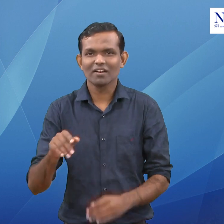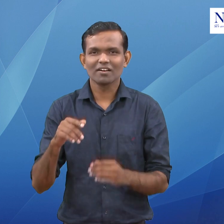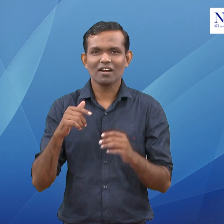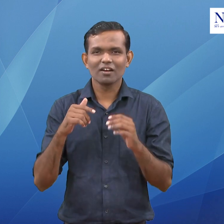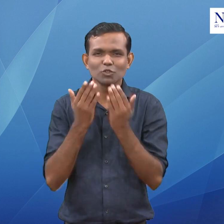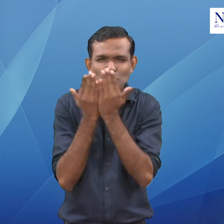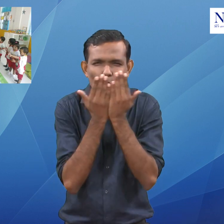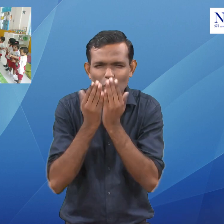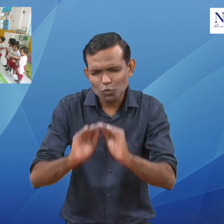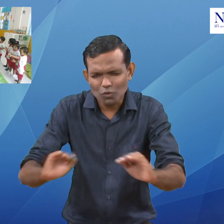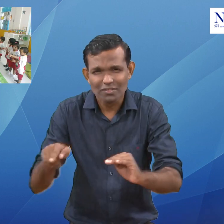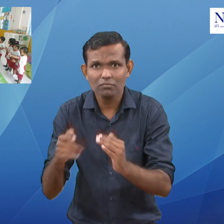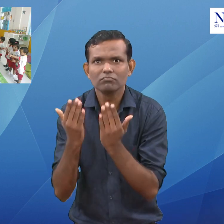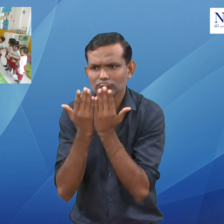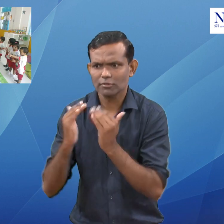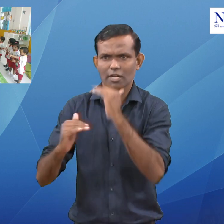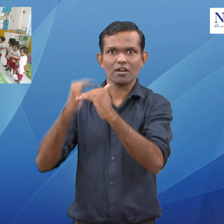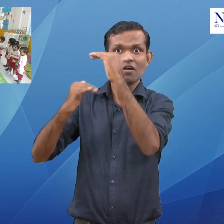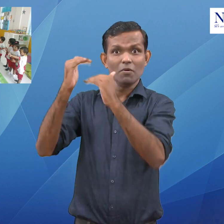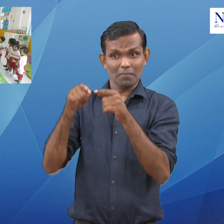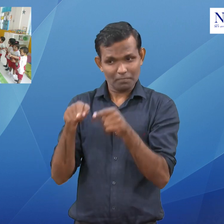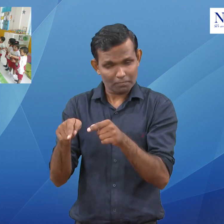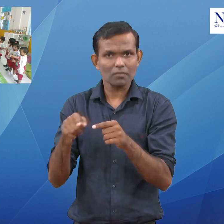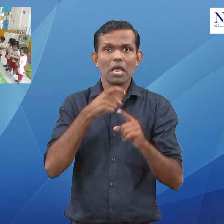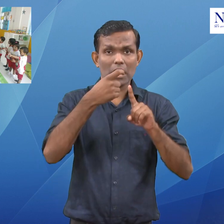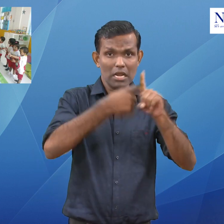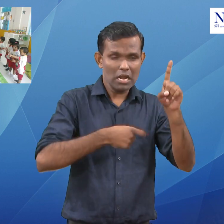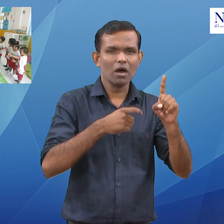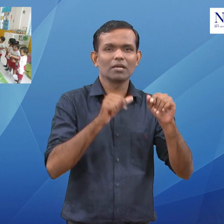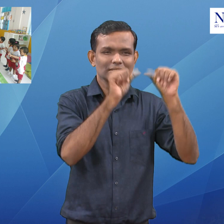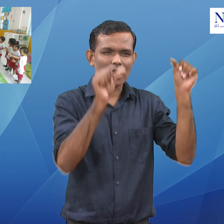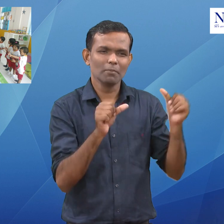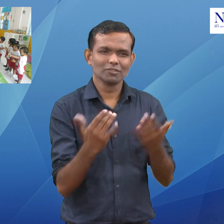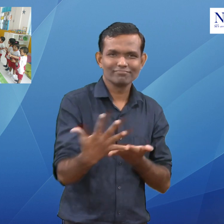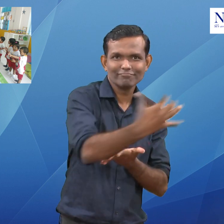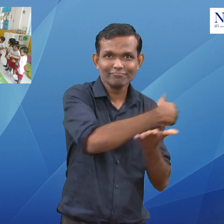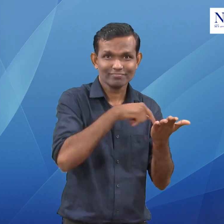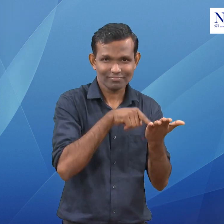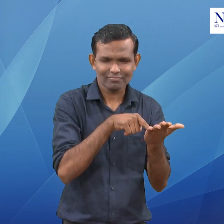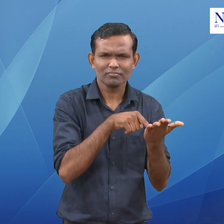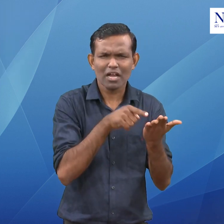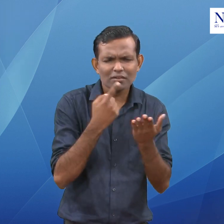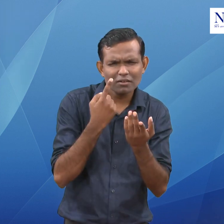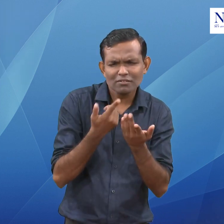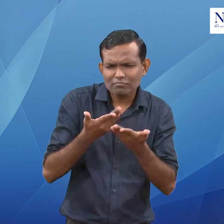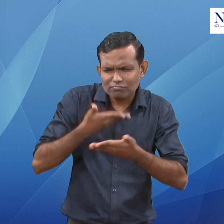The draft Kerala Curriculum Framework (KCF) on preschool education has called for a unified curriculum to